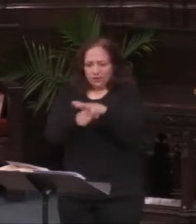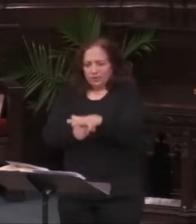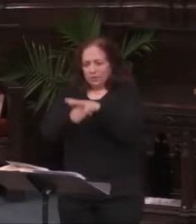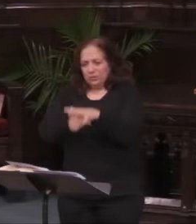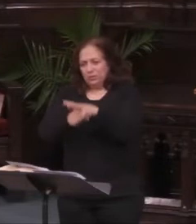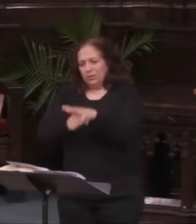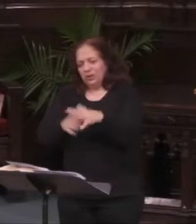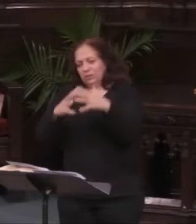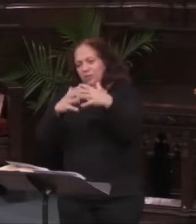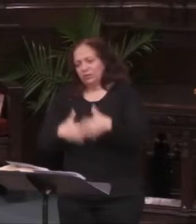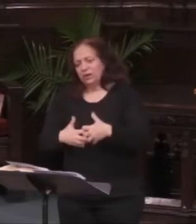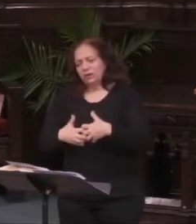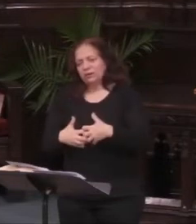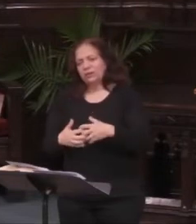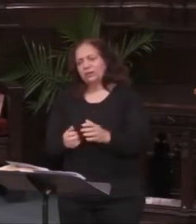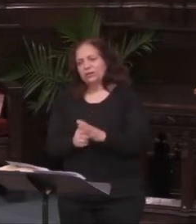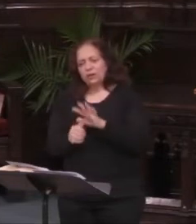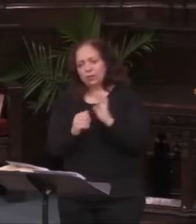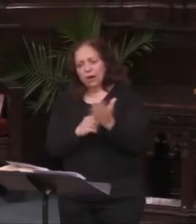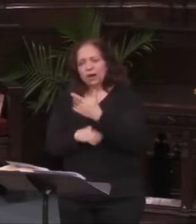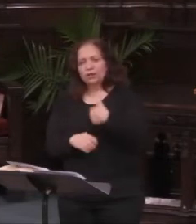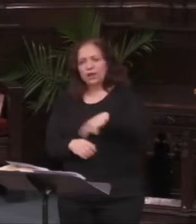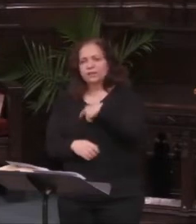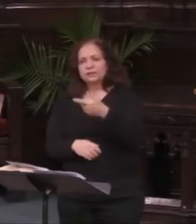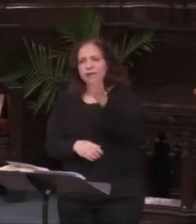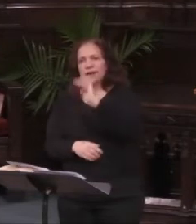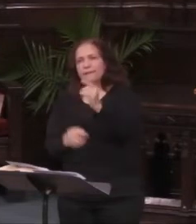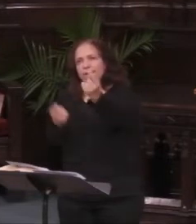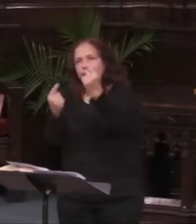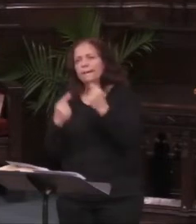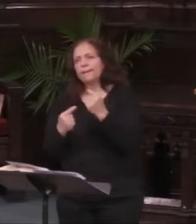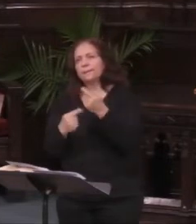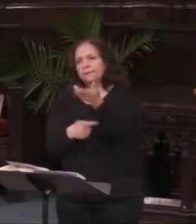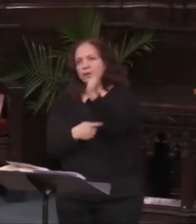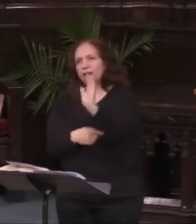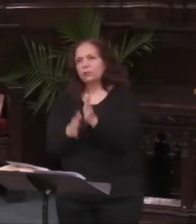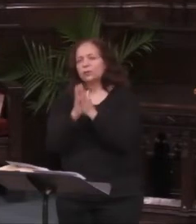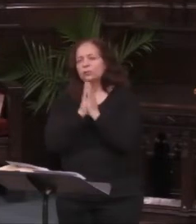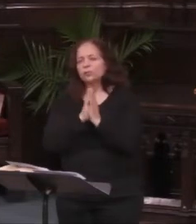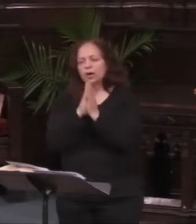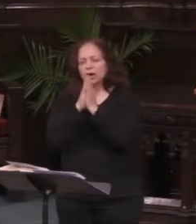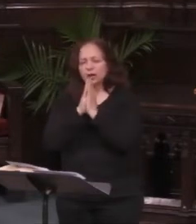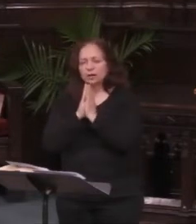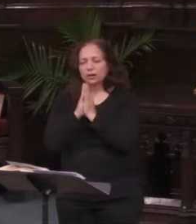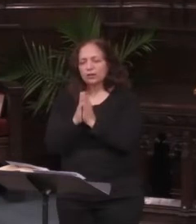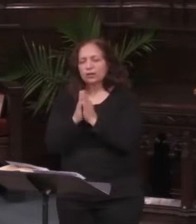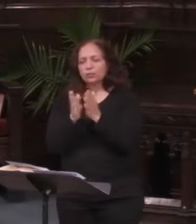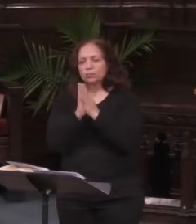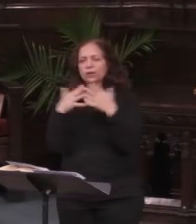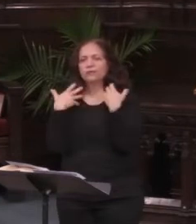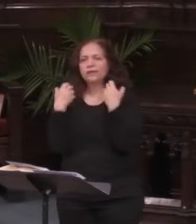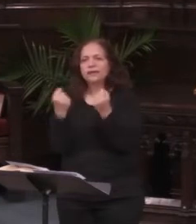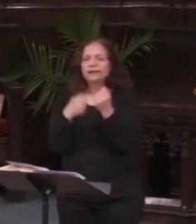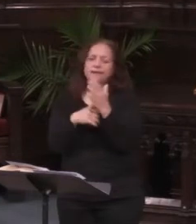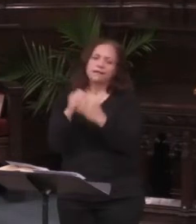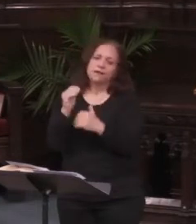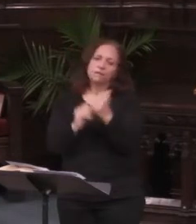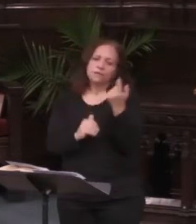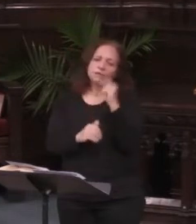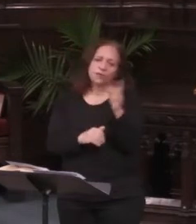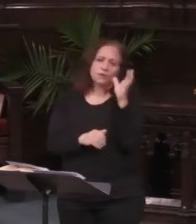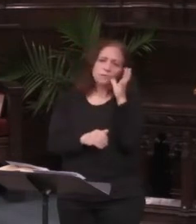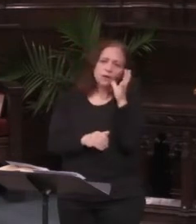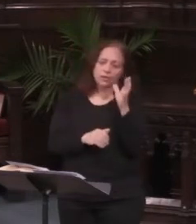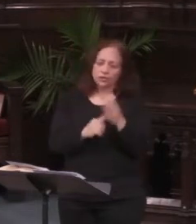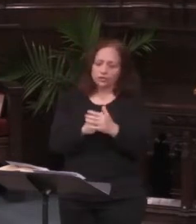that are beyond us, O God. Come, dear God, we pray. We pray for healing and comfort for the mothers